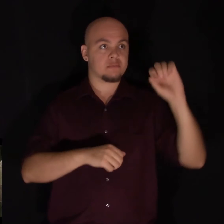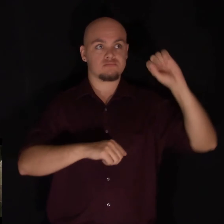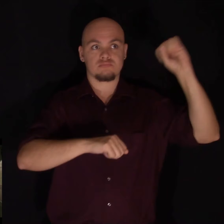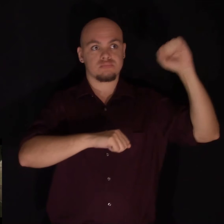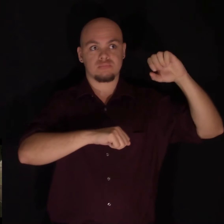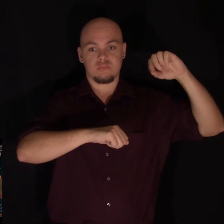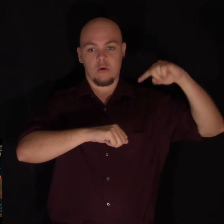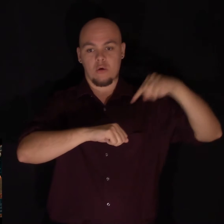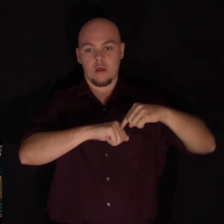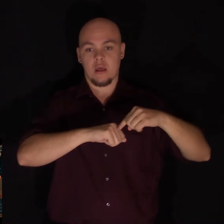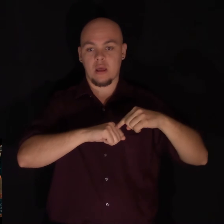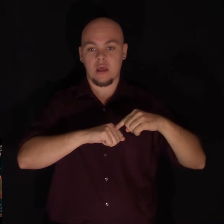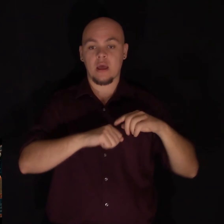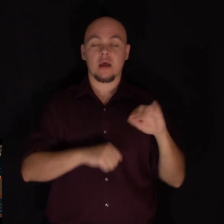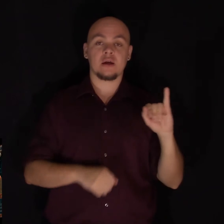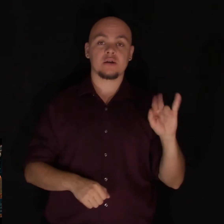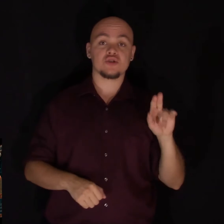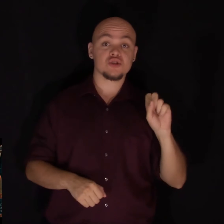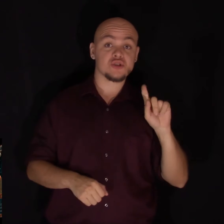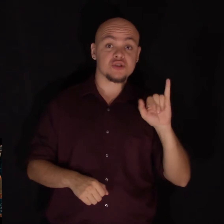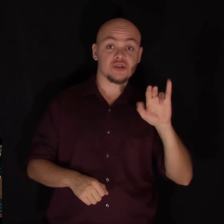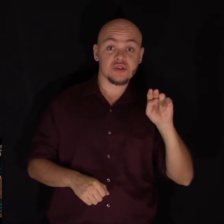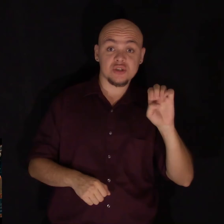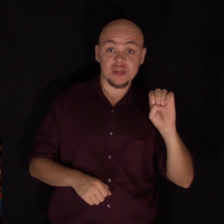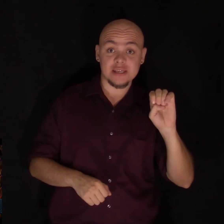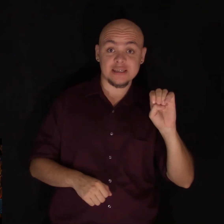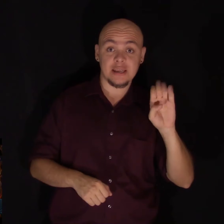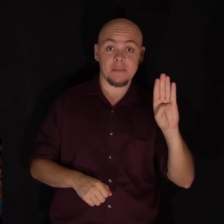Justin Bieber becoming president of the United States?